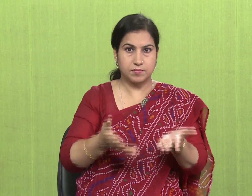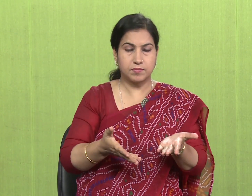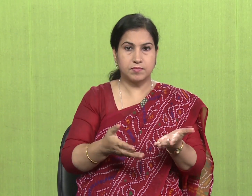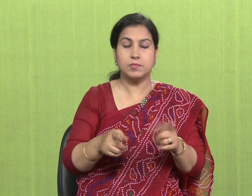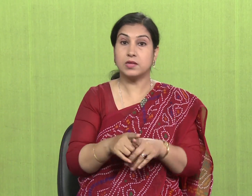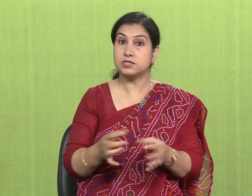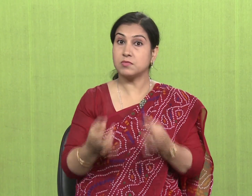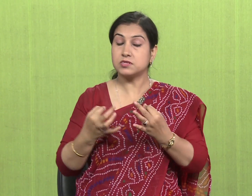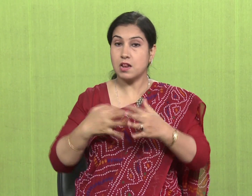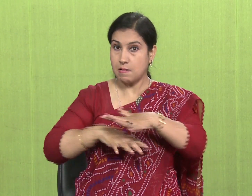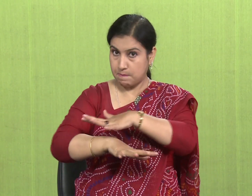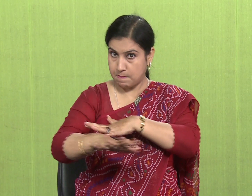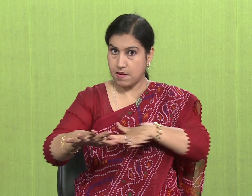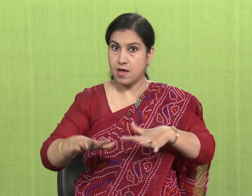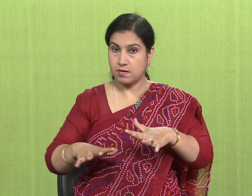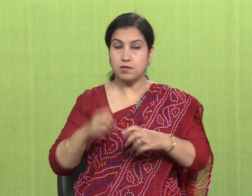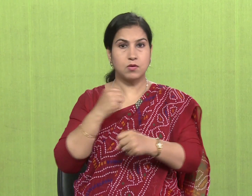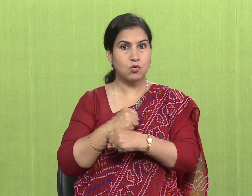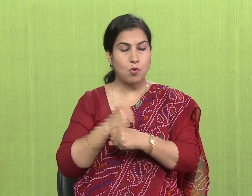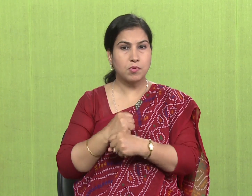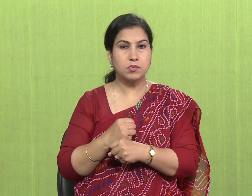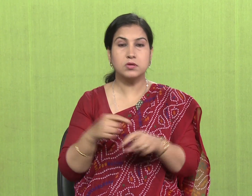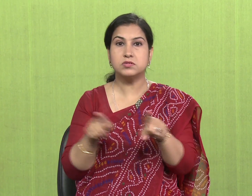special schemes like Project Tiger